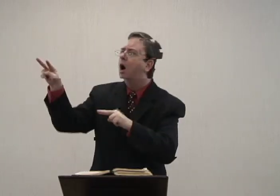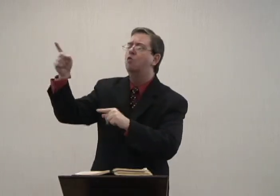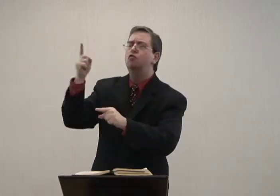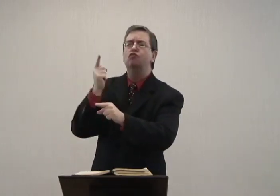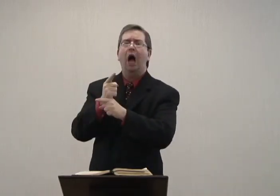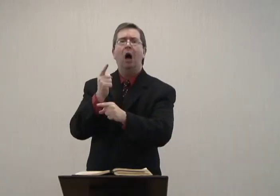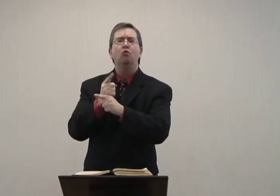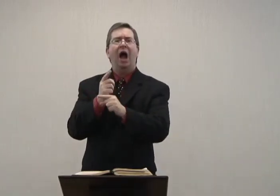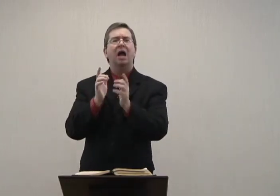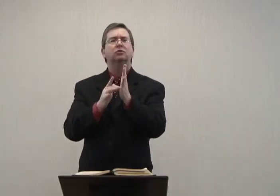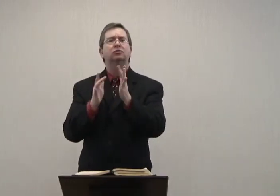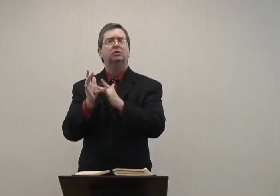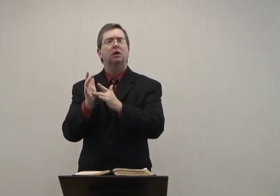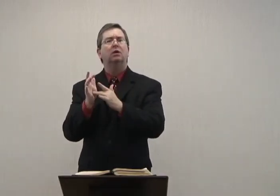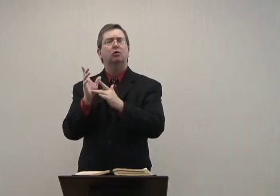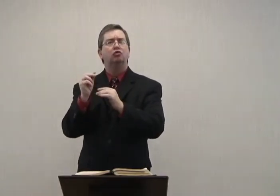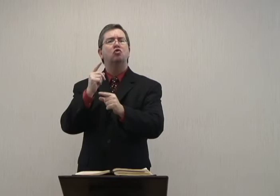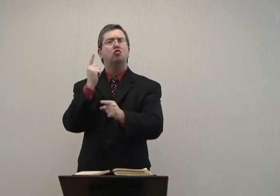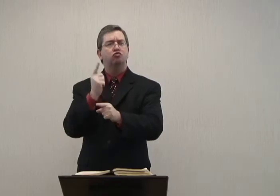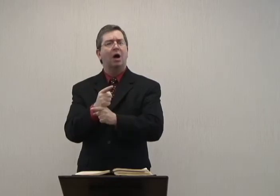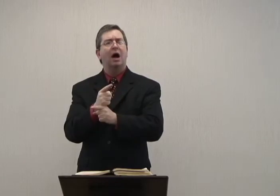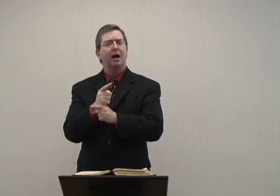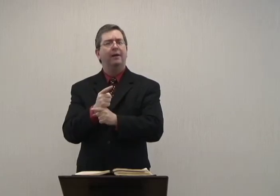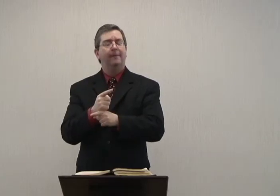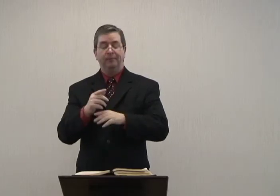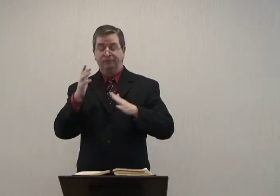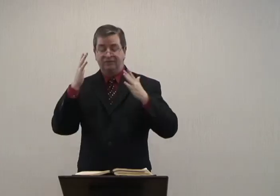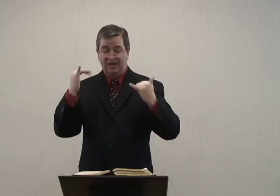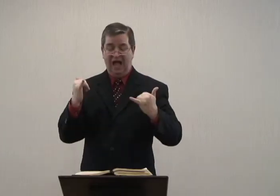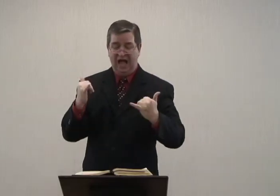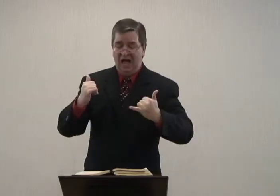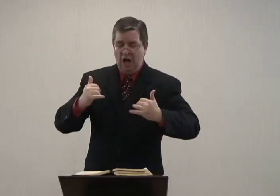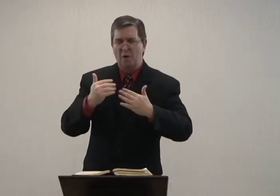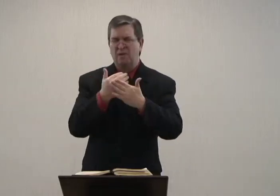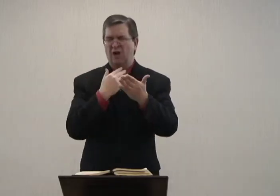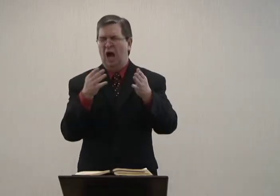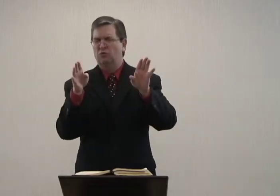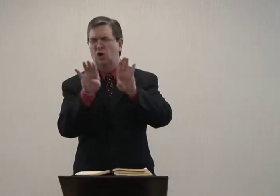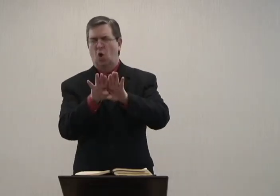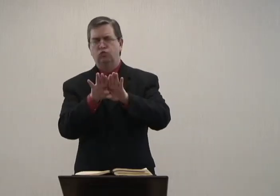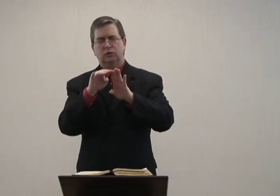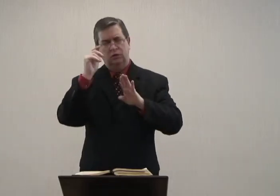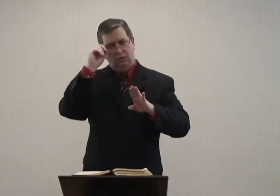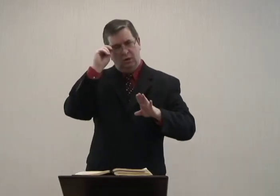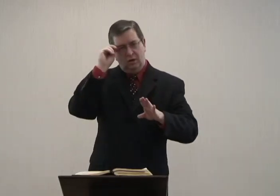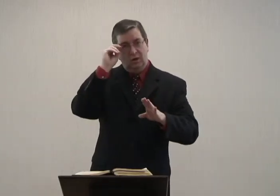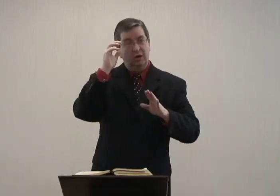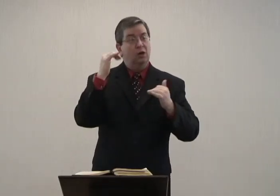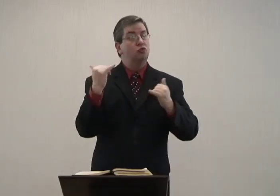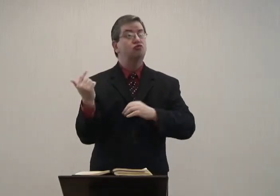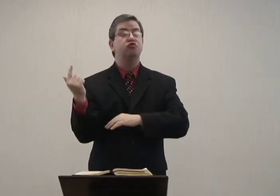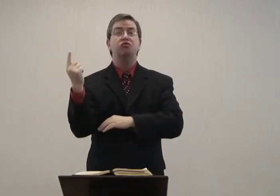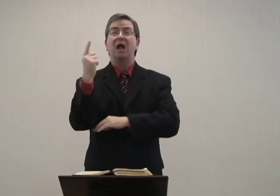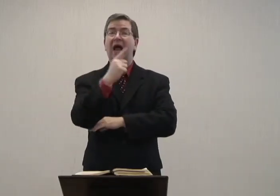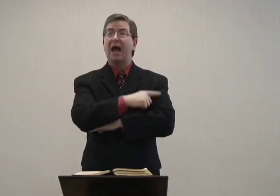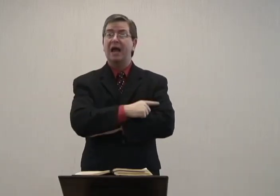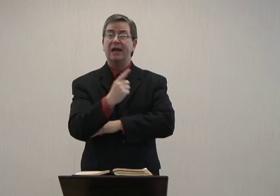People saw love. You need to do that. Now before I close, today,